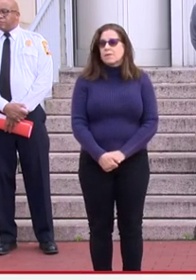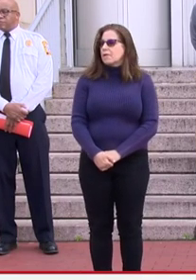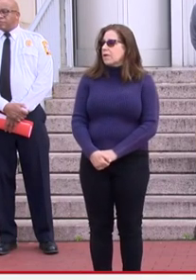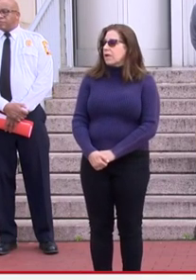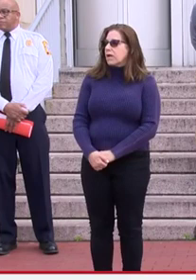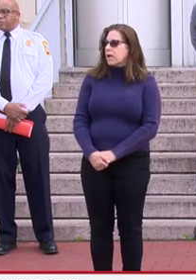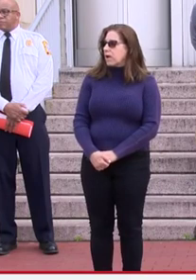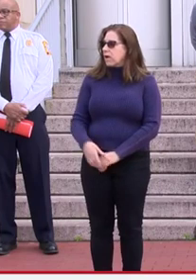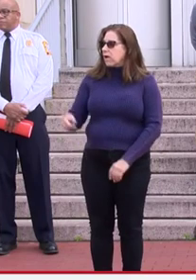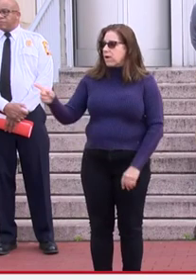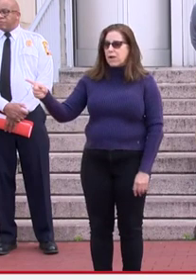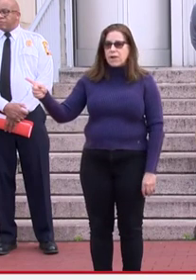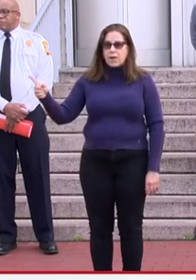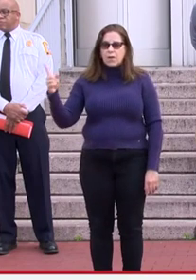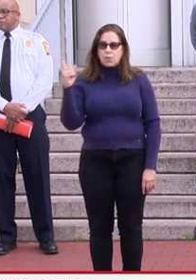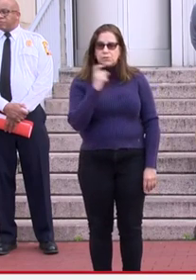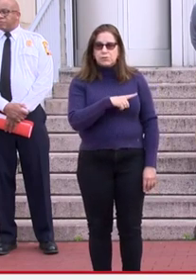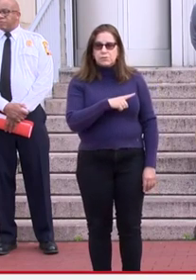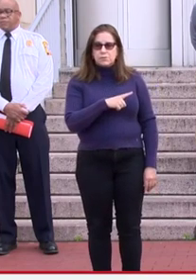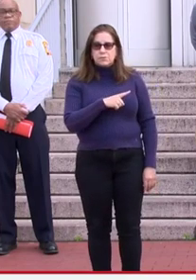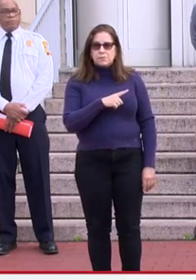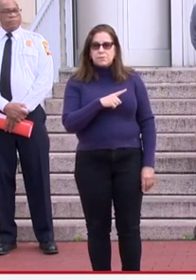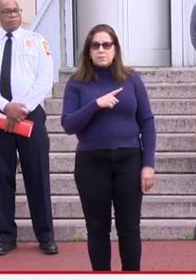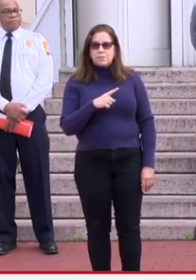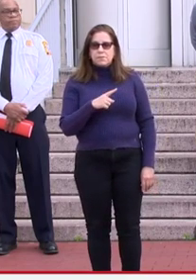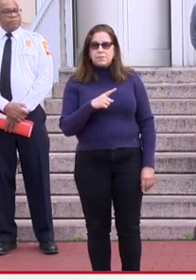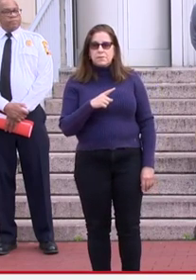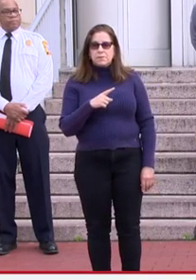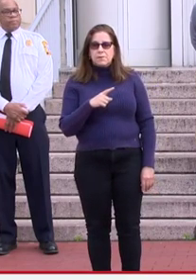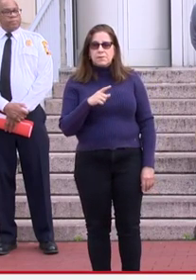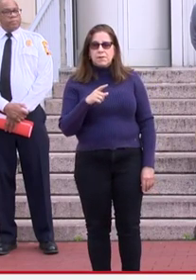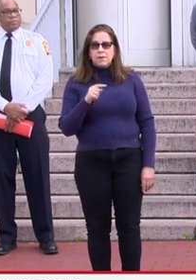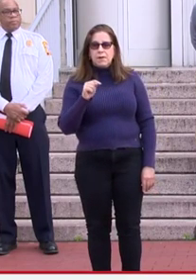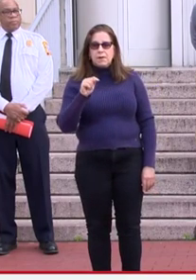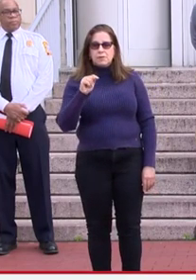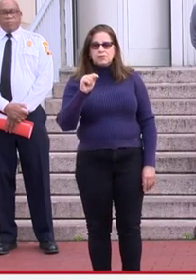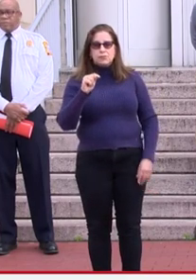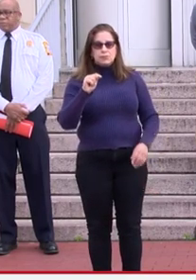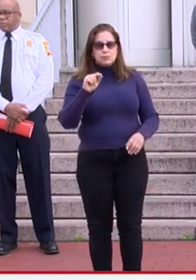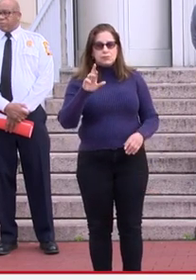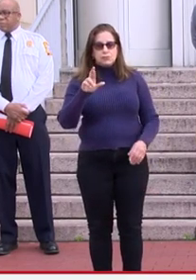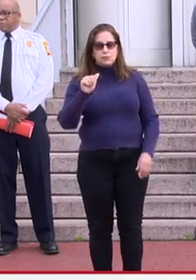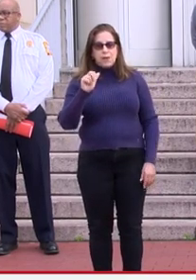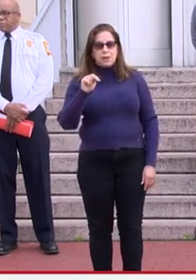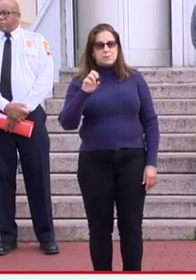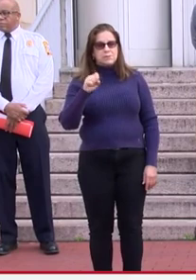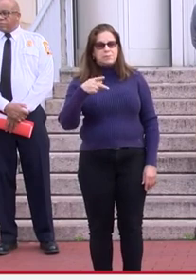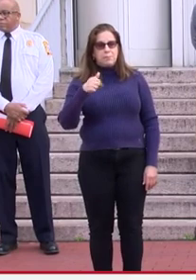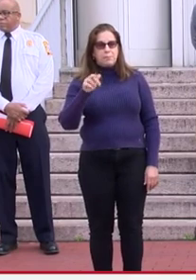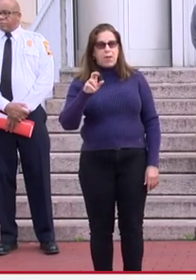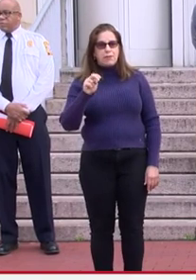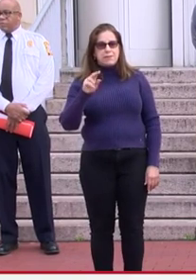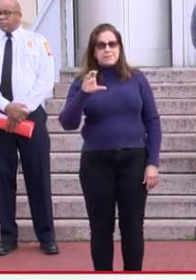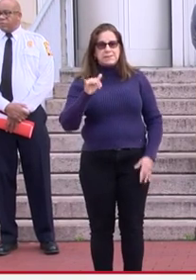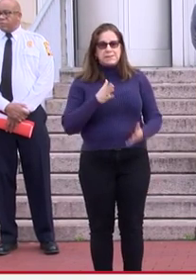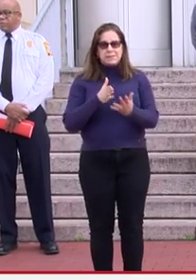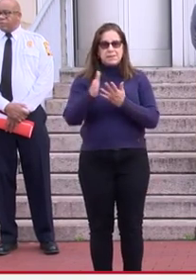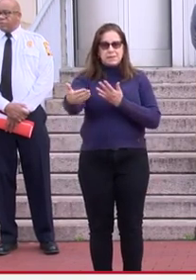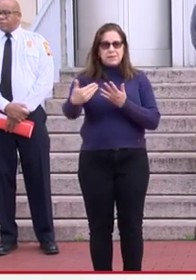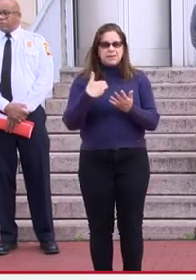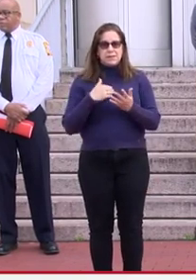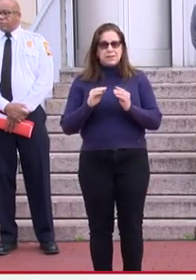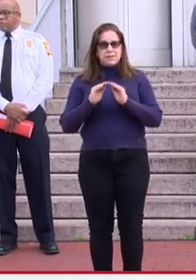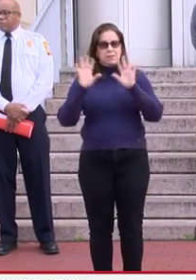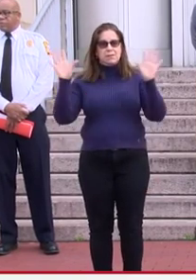talks about teleworking and all that. Would you mind clarifying that? What are some of what does transparency look like? As far as just us